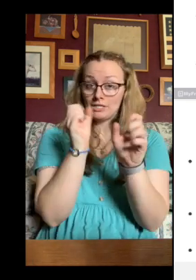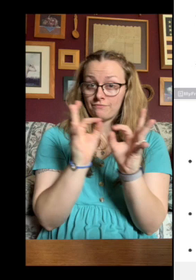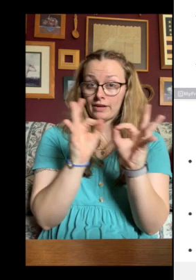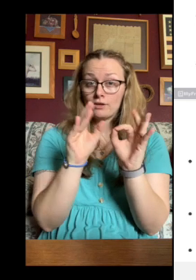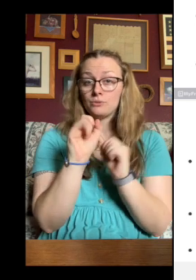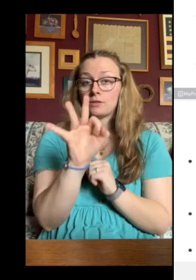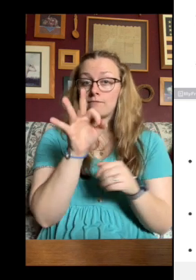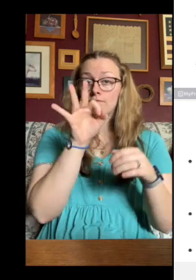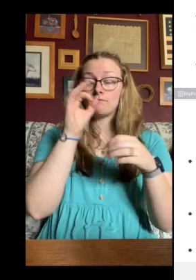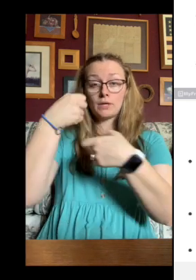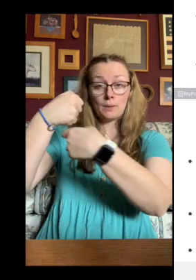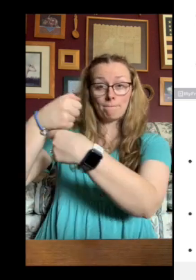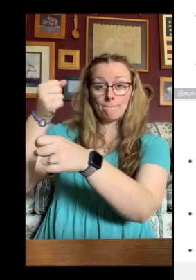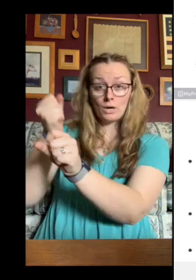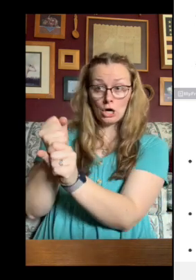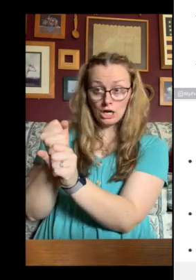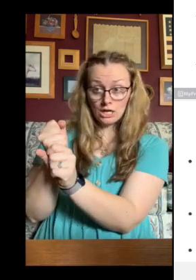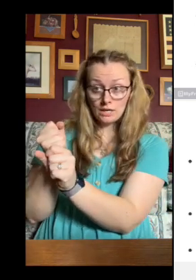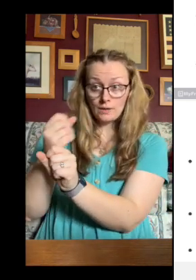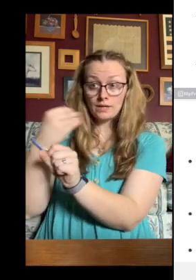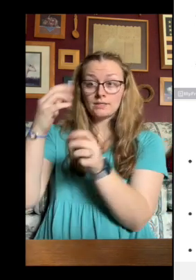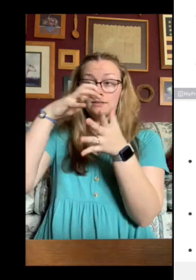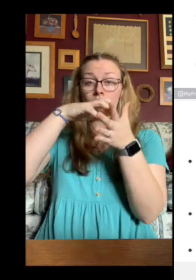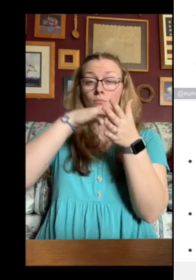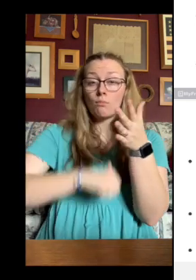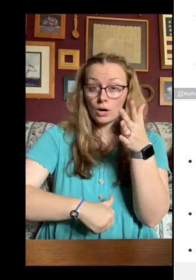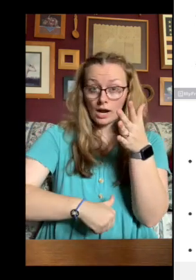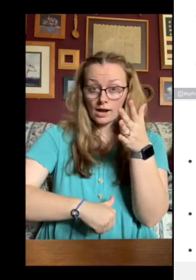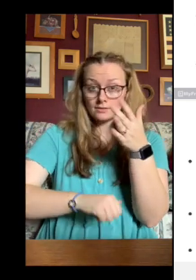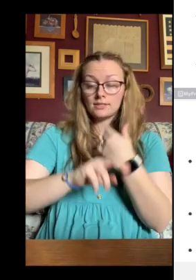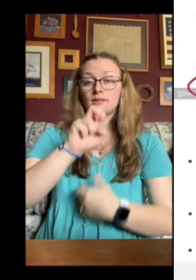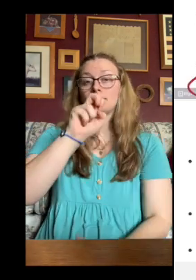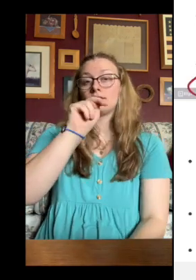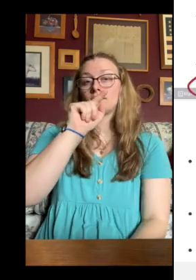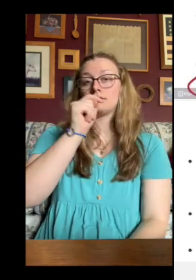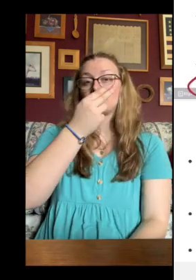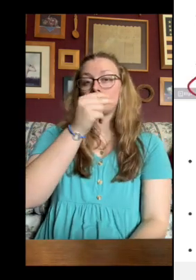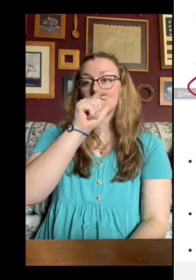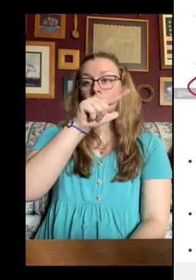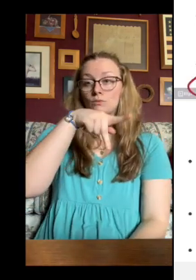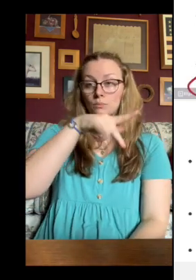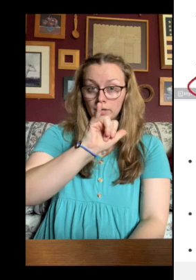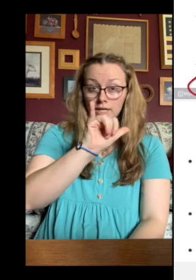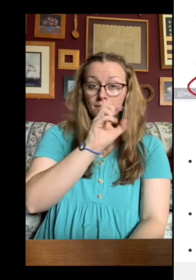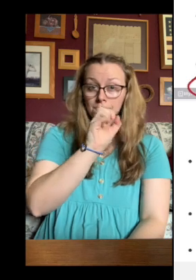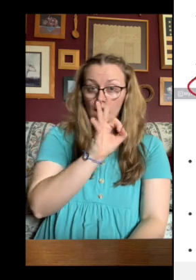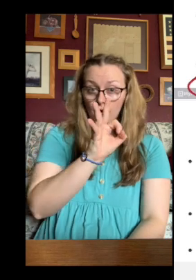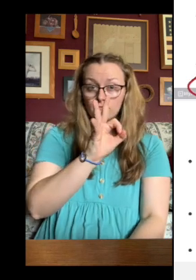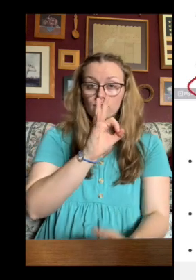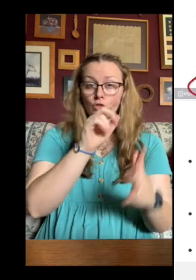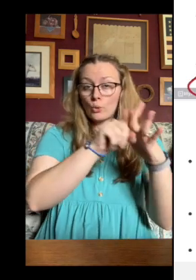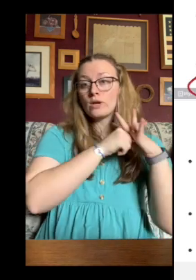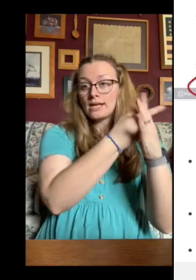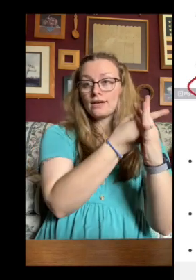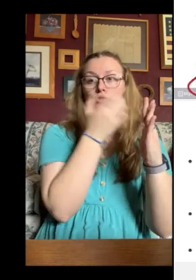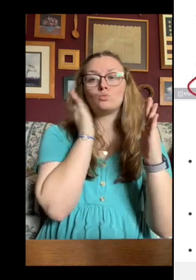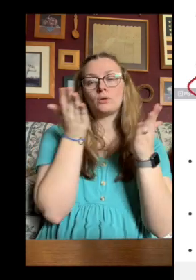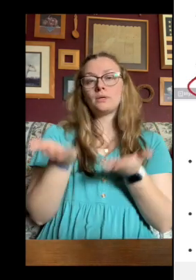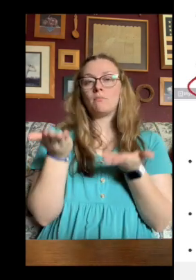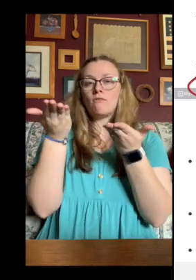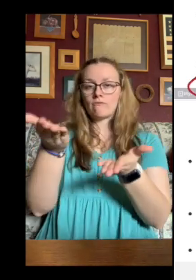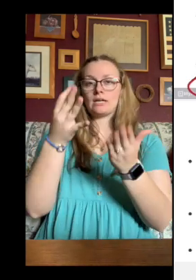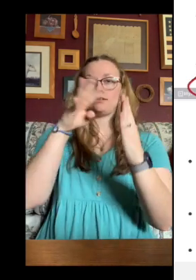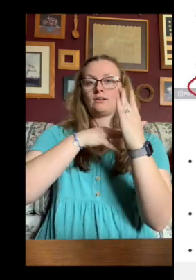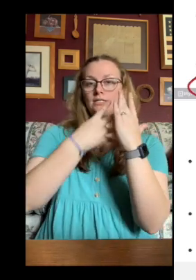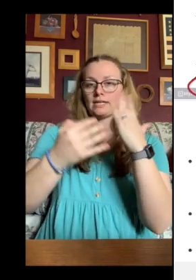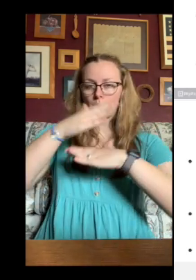and then subtract the enthalpy of the reactants. These will be provided on a table. I will put the table on Google Classroom for